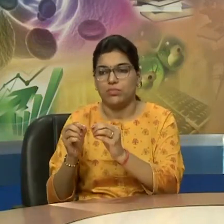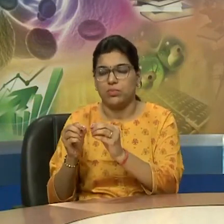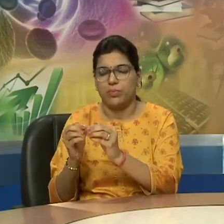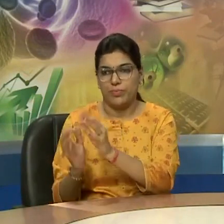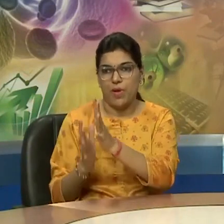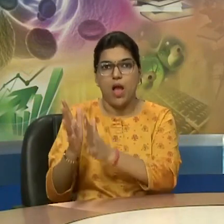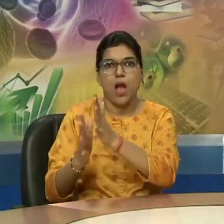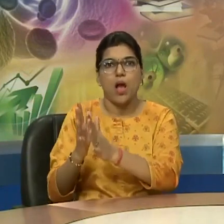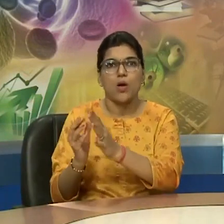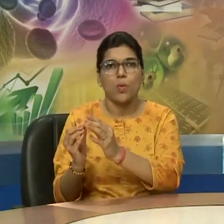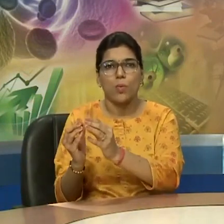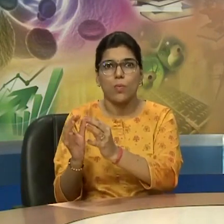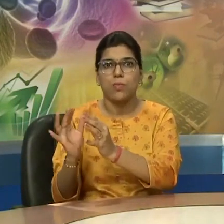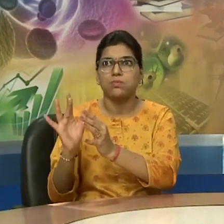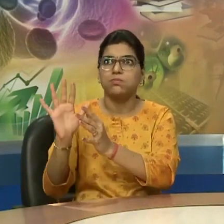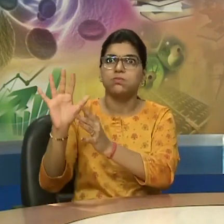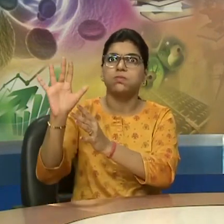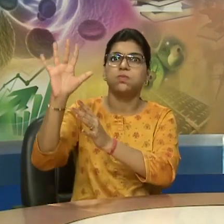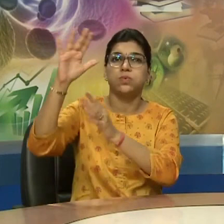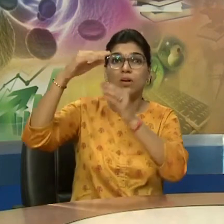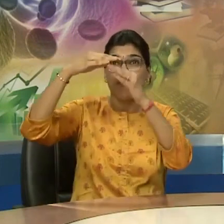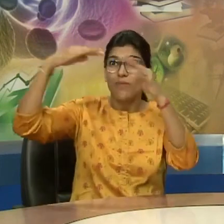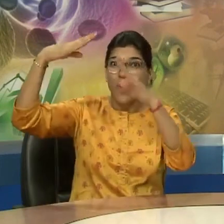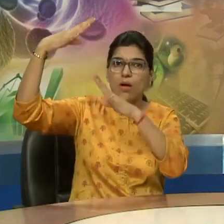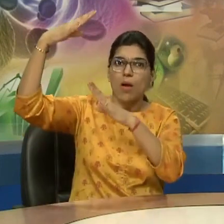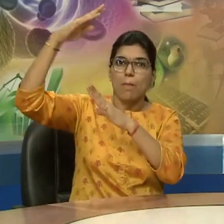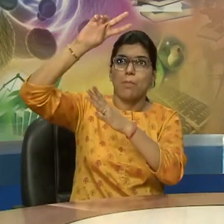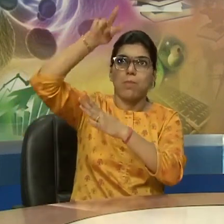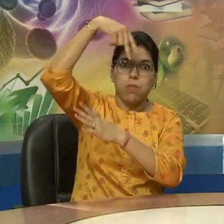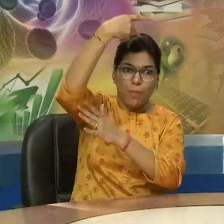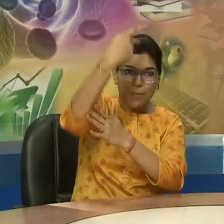Adi, July to August,